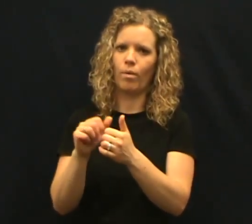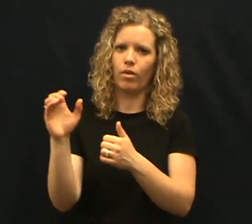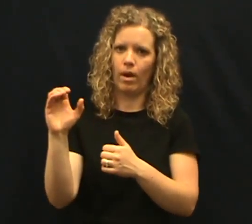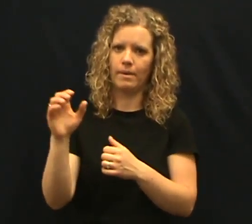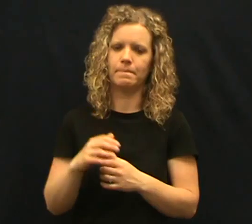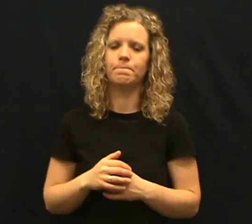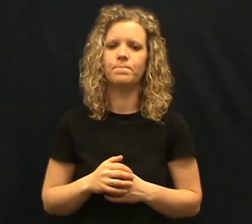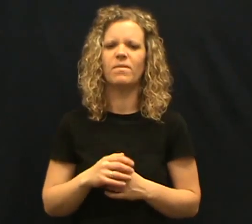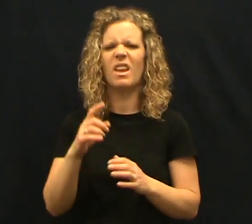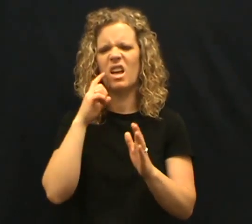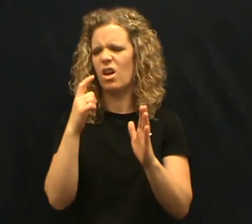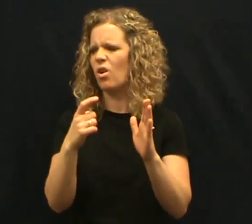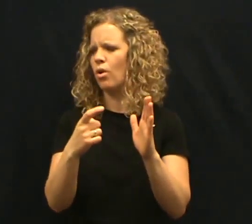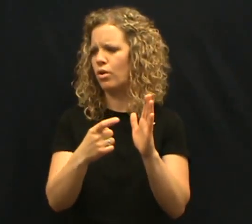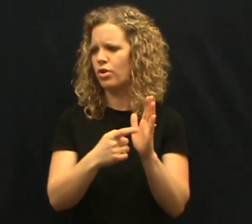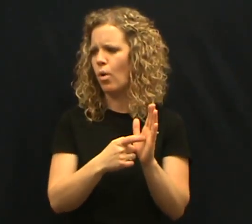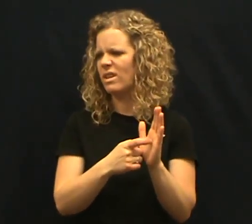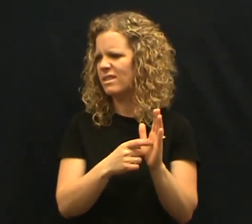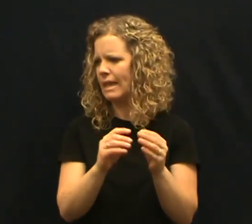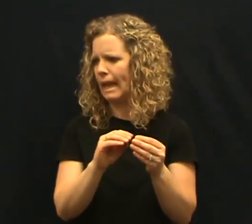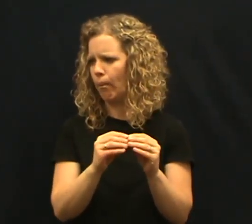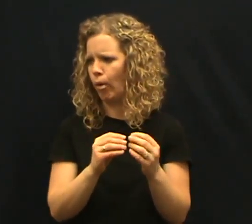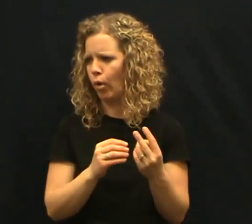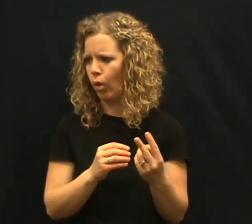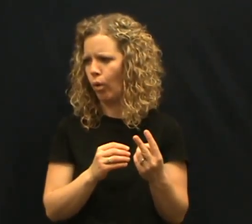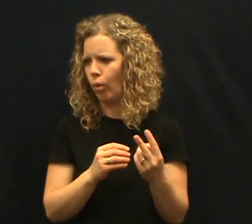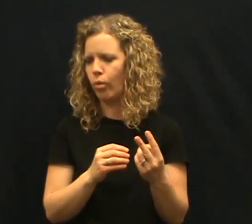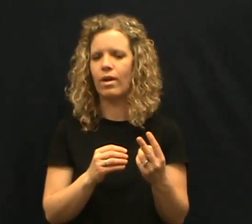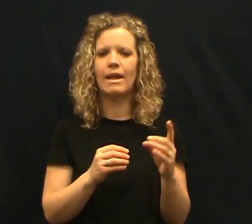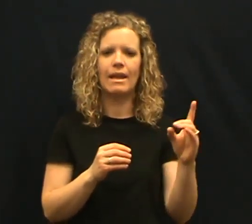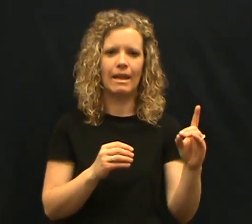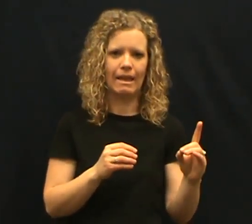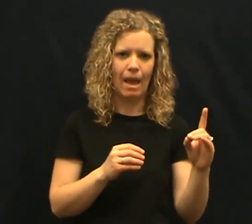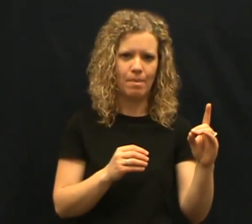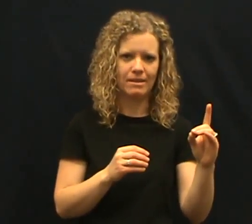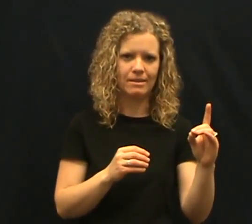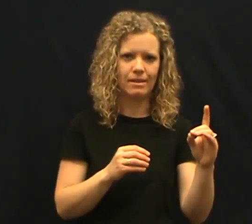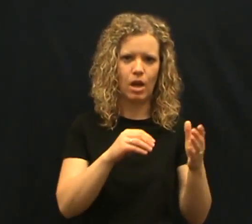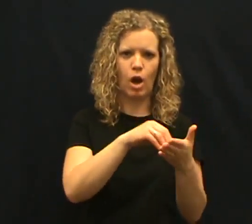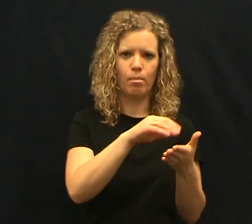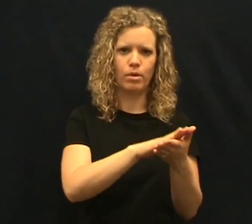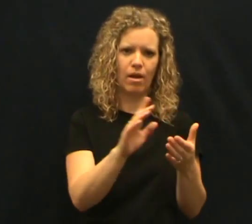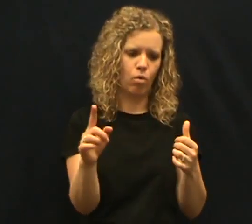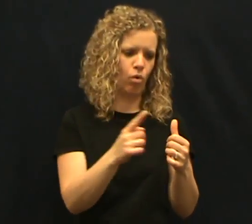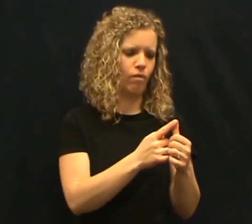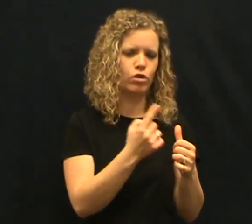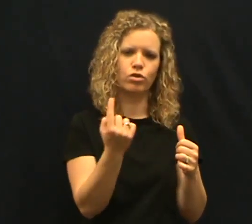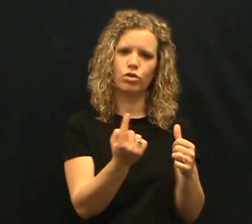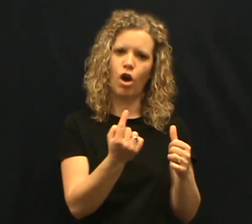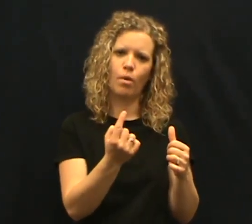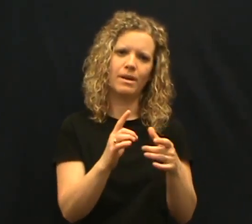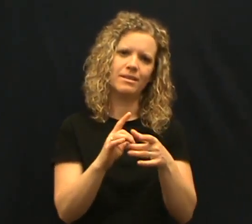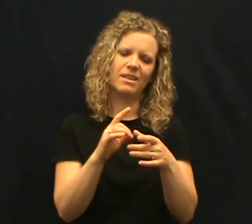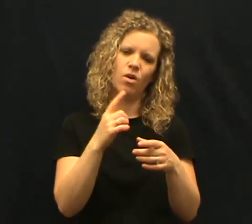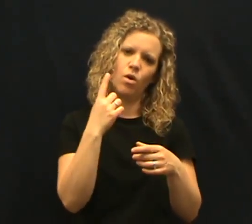notice in that entry there in number 2 that the debits always go first in your journal entry, and So, and they're always off to